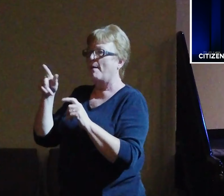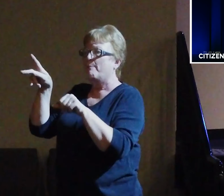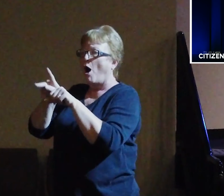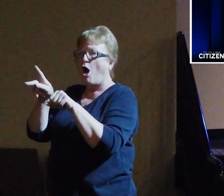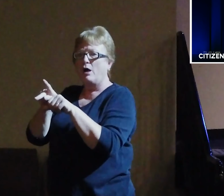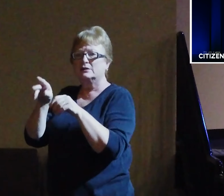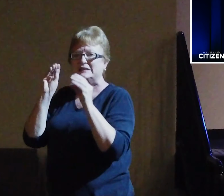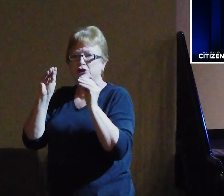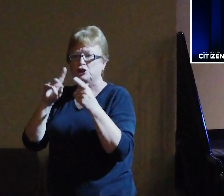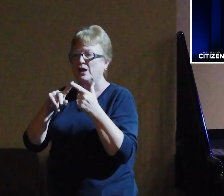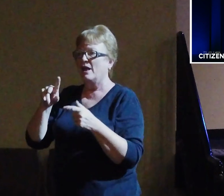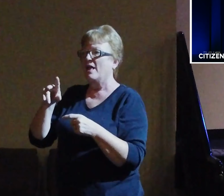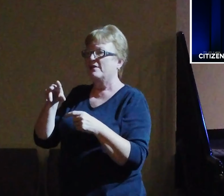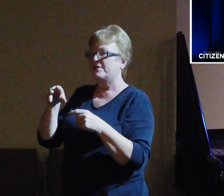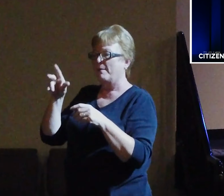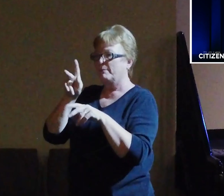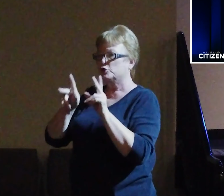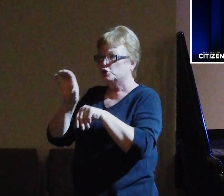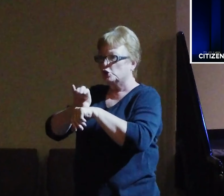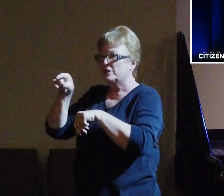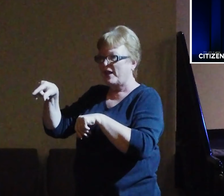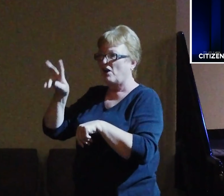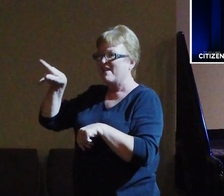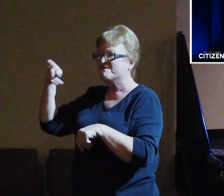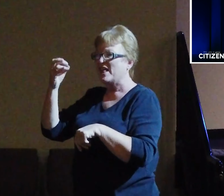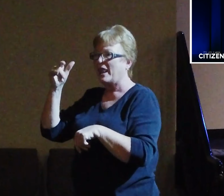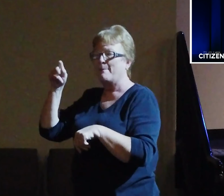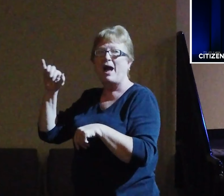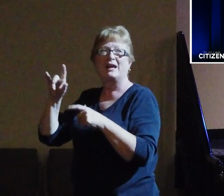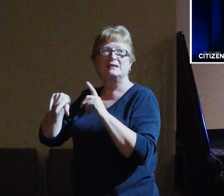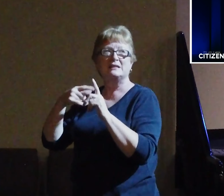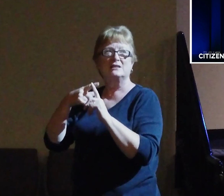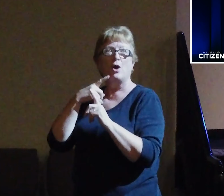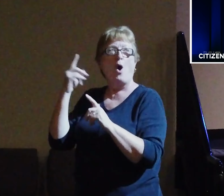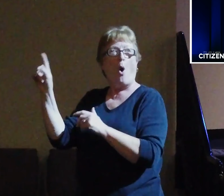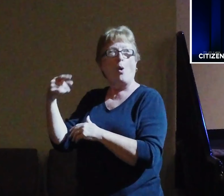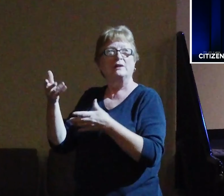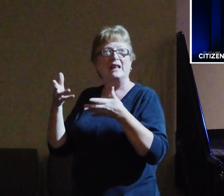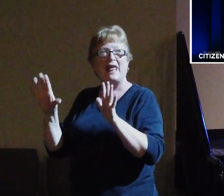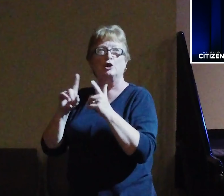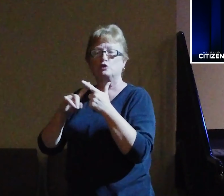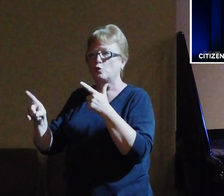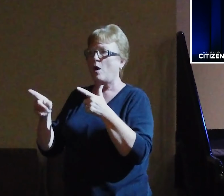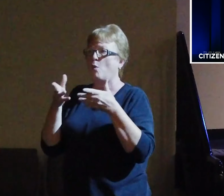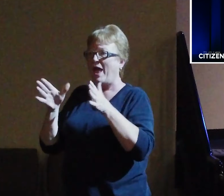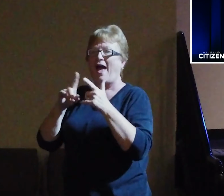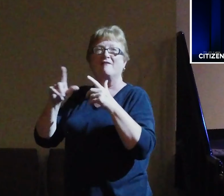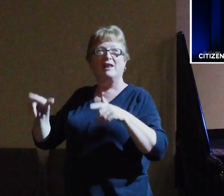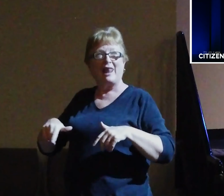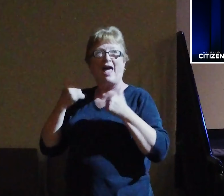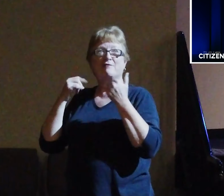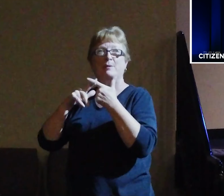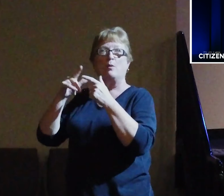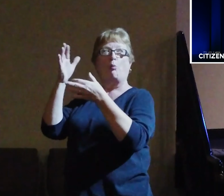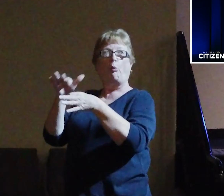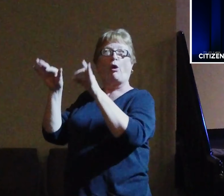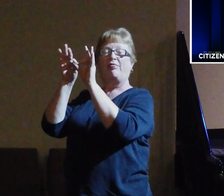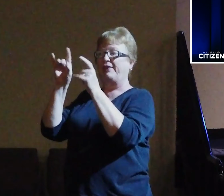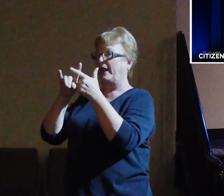follow along, starting on verse 27. It says, Only let your manner of life be worthy of the gospel of Christ,